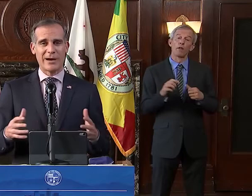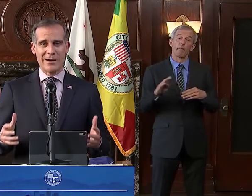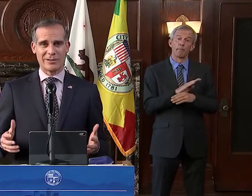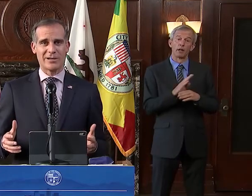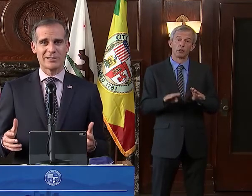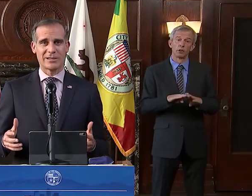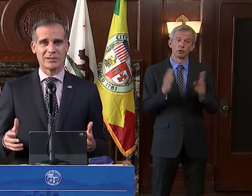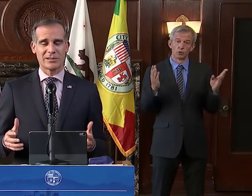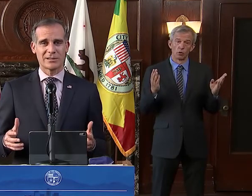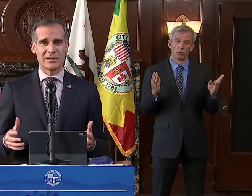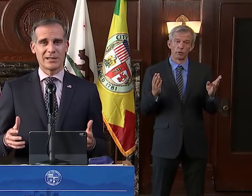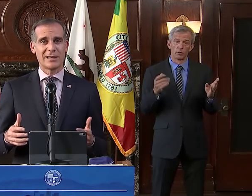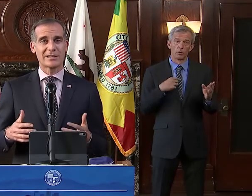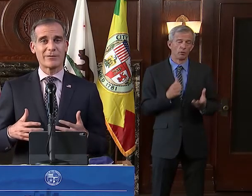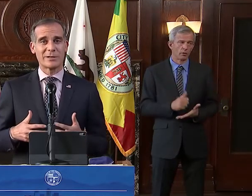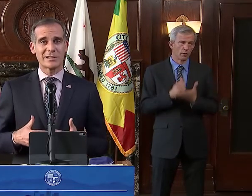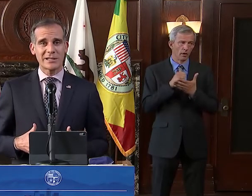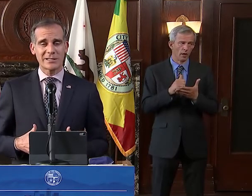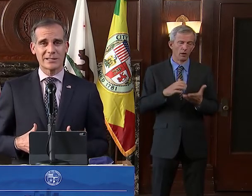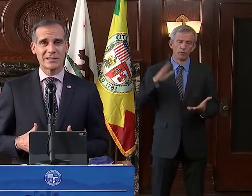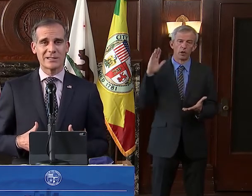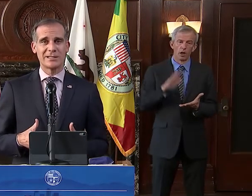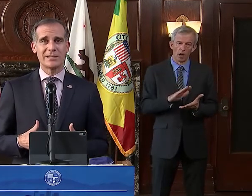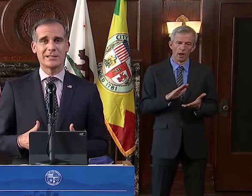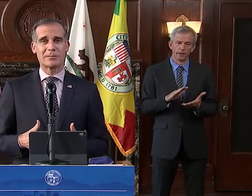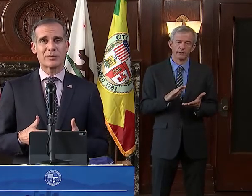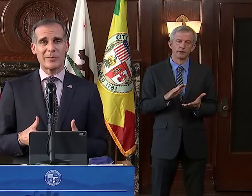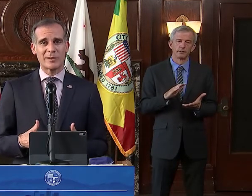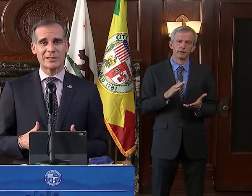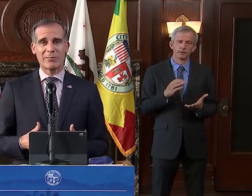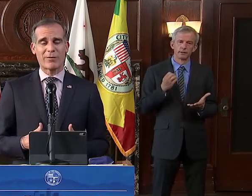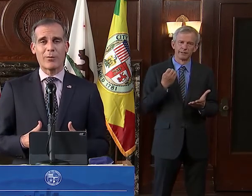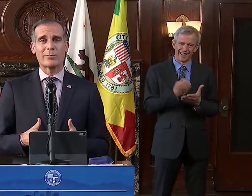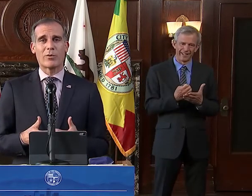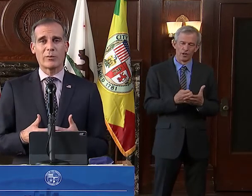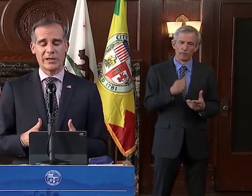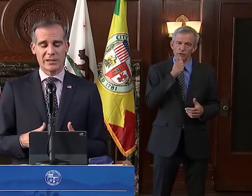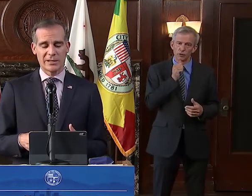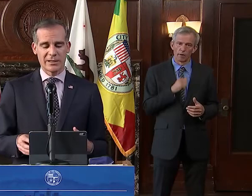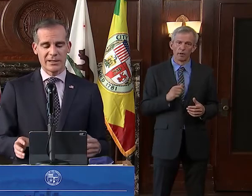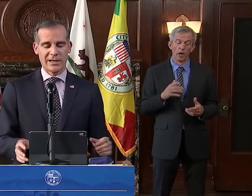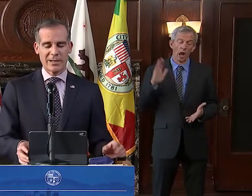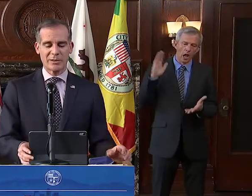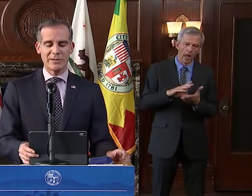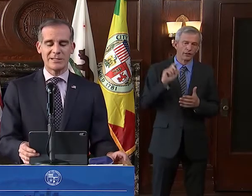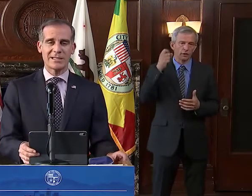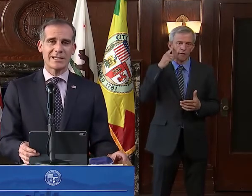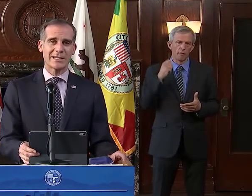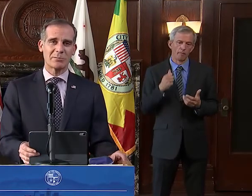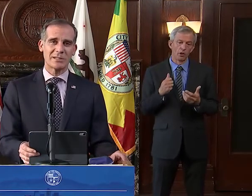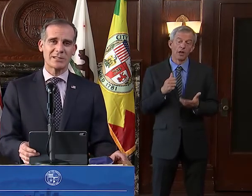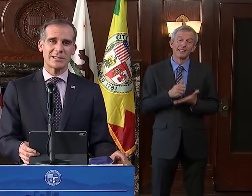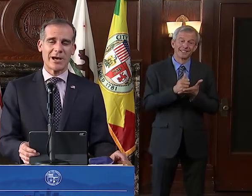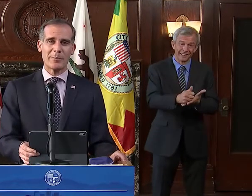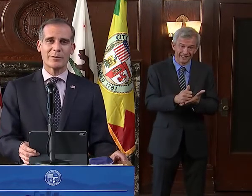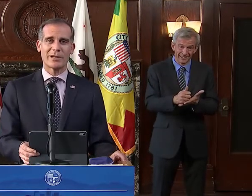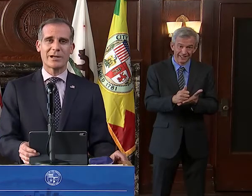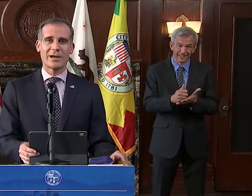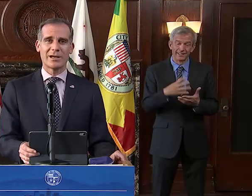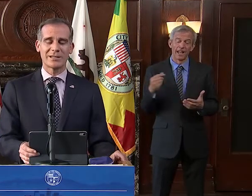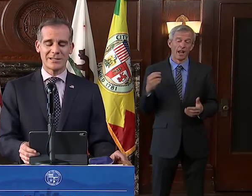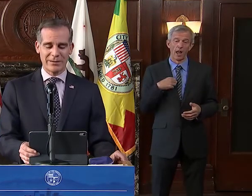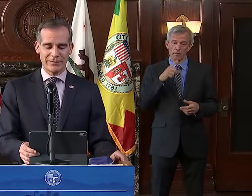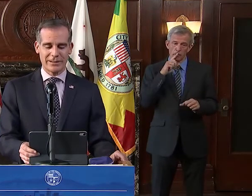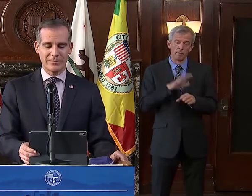spread throughout Los Angeles. Less government assistance is needed to prop these up for one more week. And I'm committed to getting these businesses up and